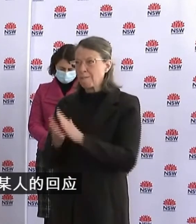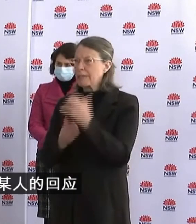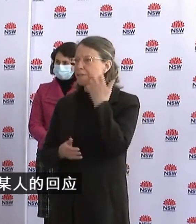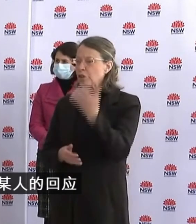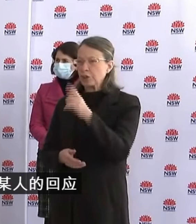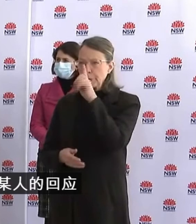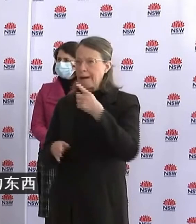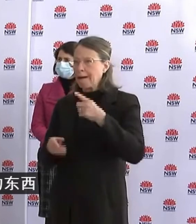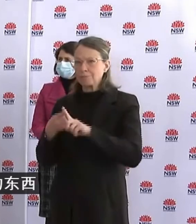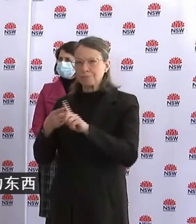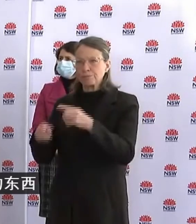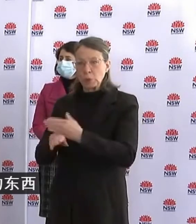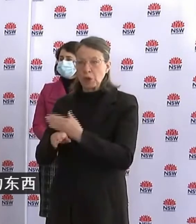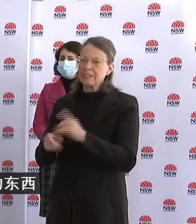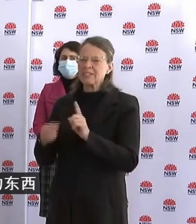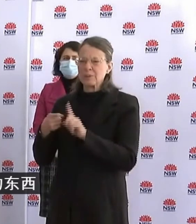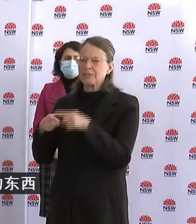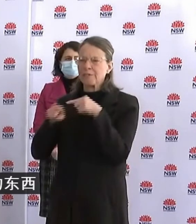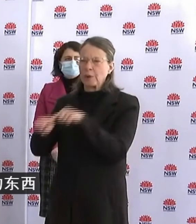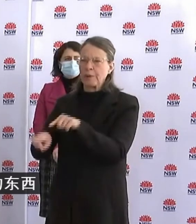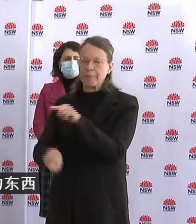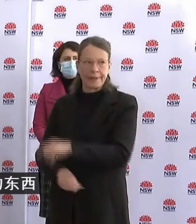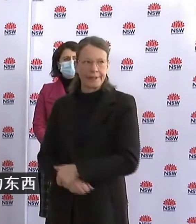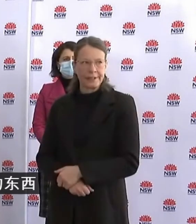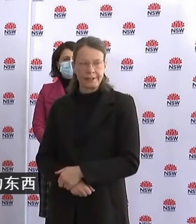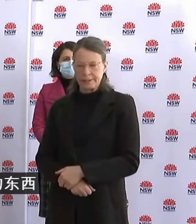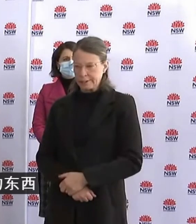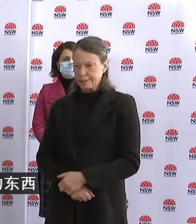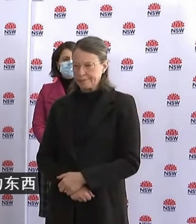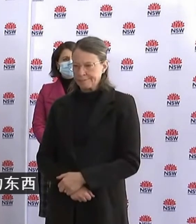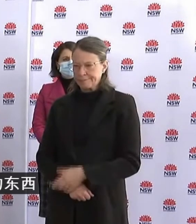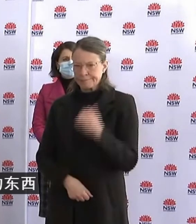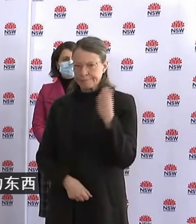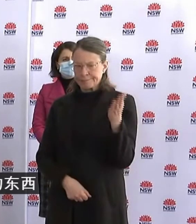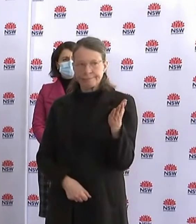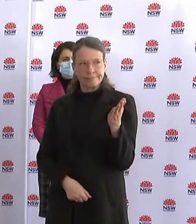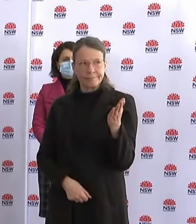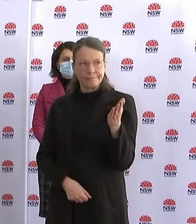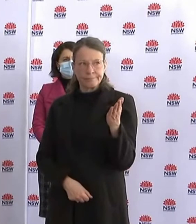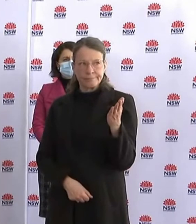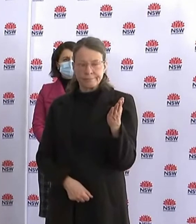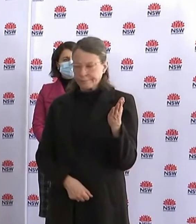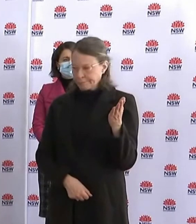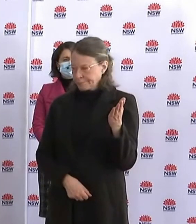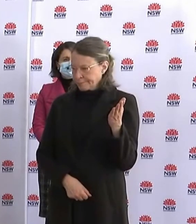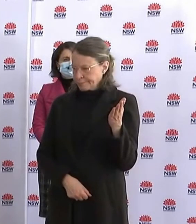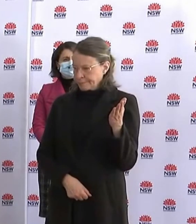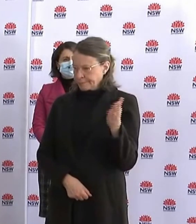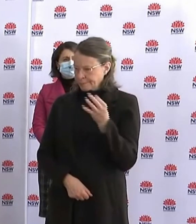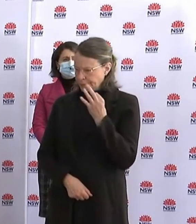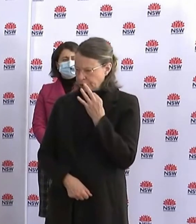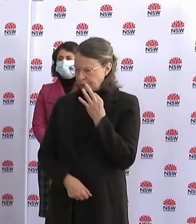taken. Somebody wanted something. Oh, Alex, sorry. You mentioned it before, but how disproportionate is the take-up in the government clinics and